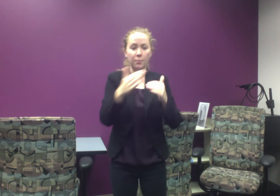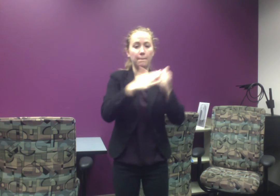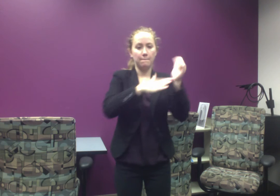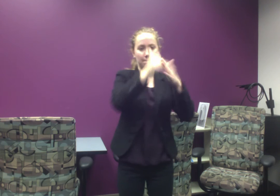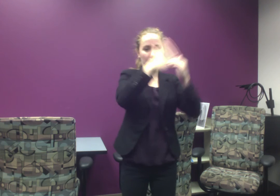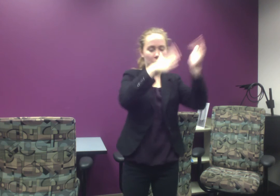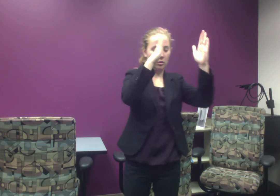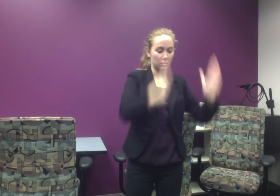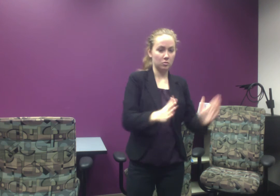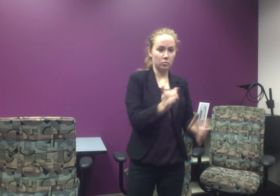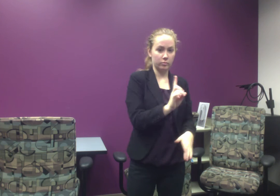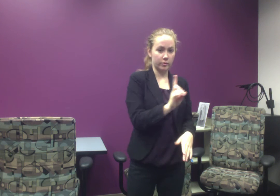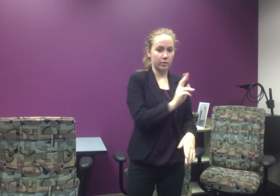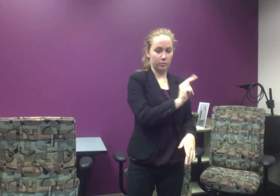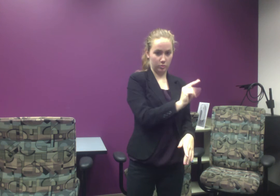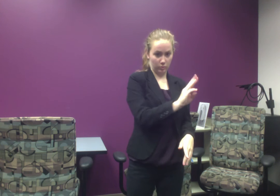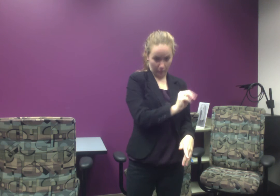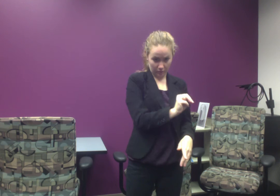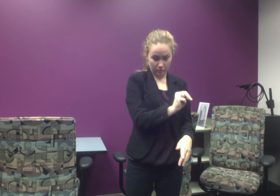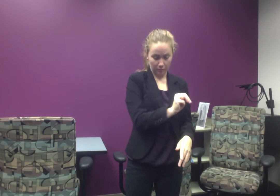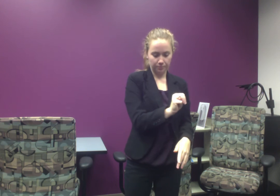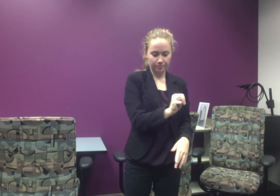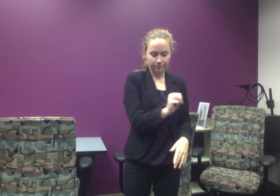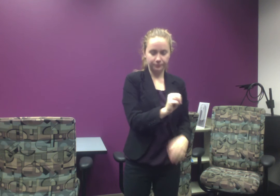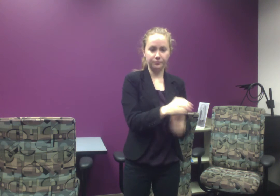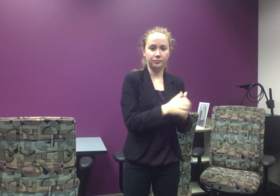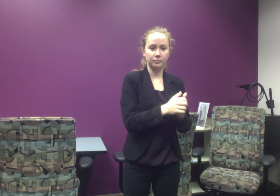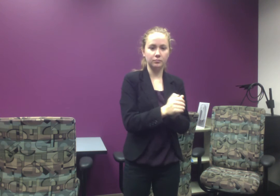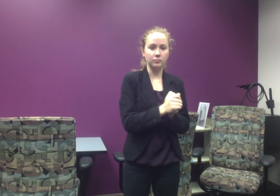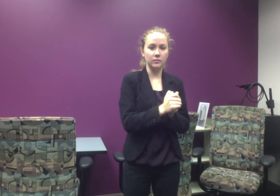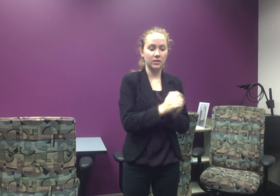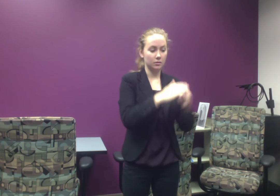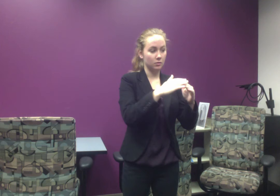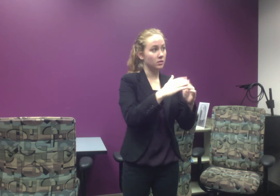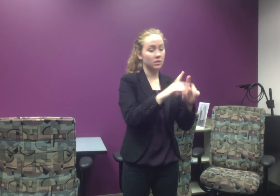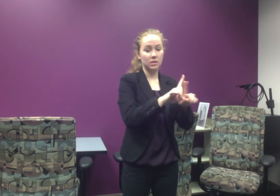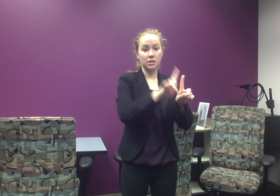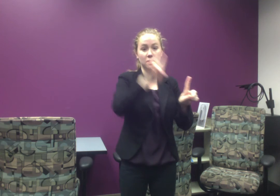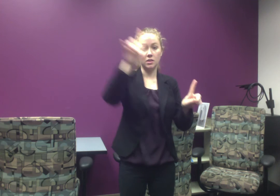the skyscraper. You can kind of see the difference.